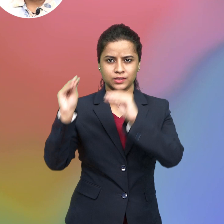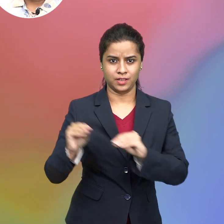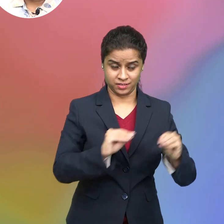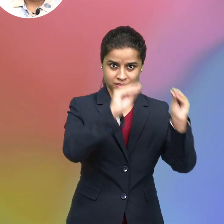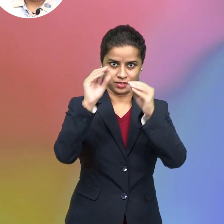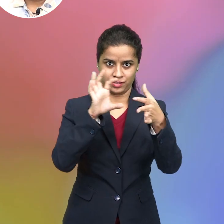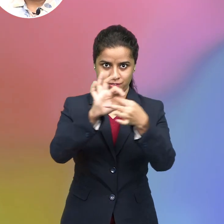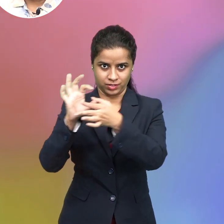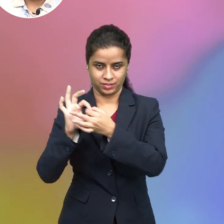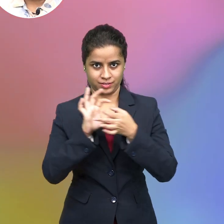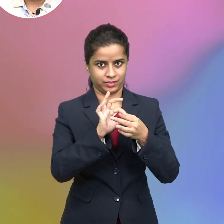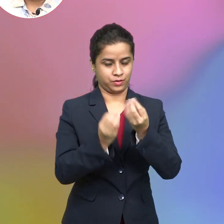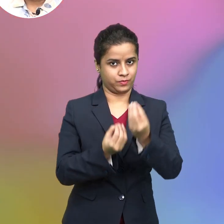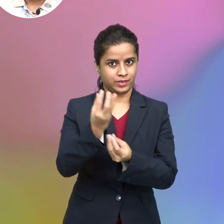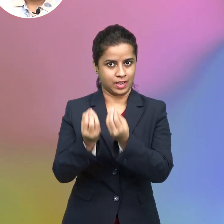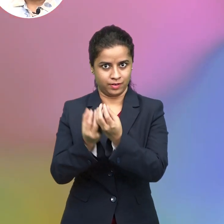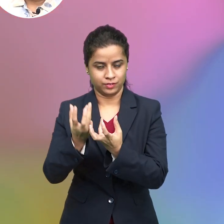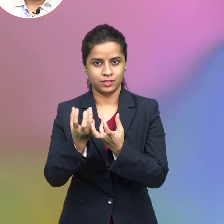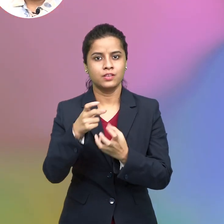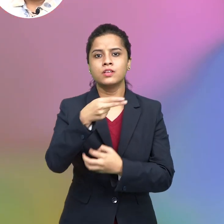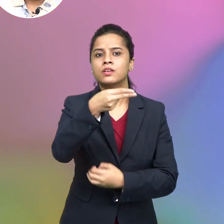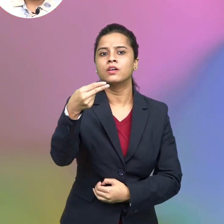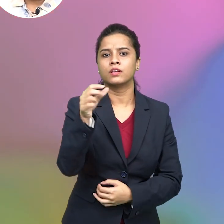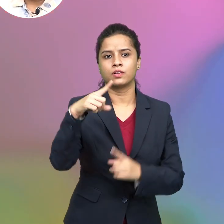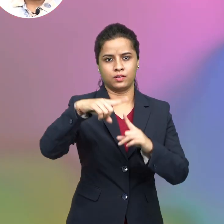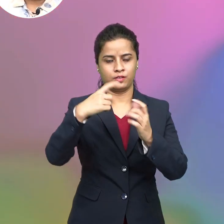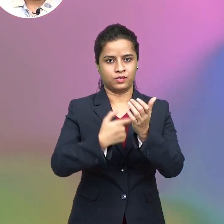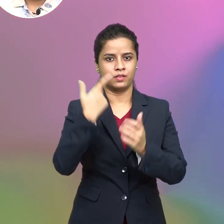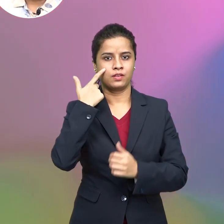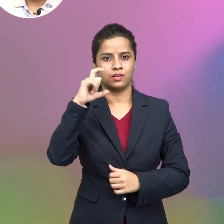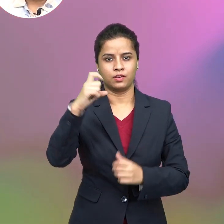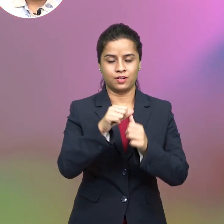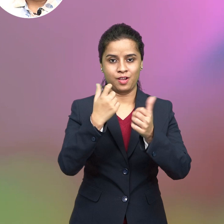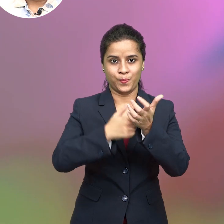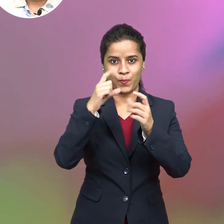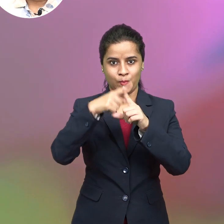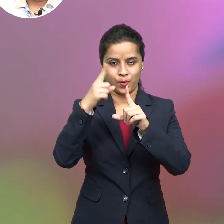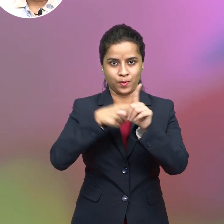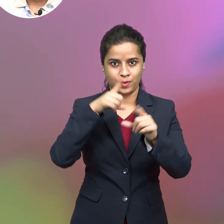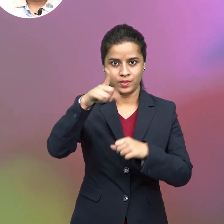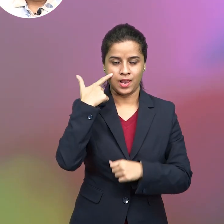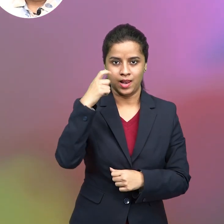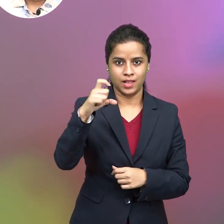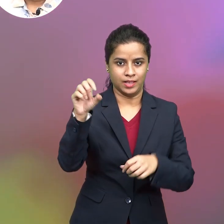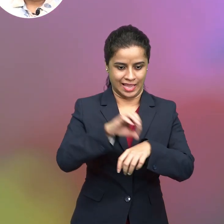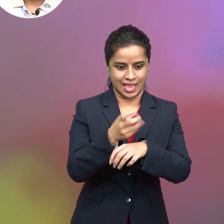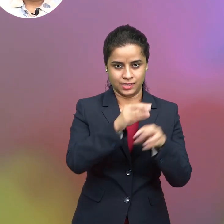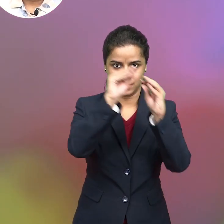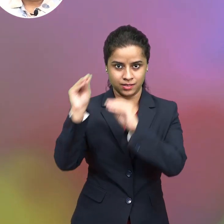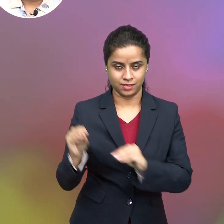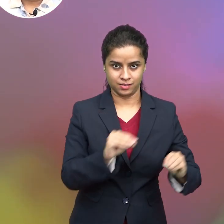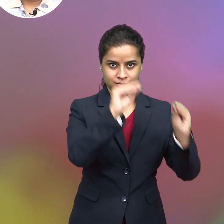cyclic chain of reactions called the tricarboxylic acid cycle.